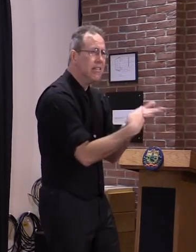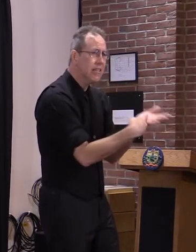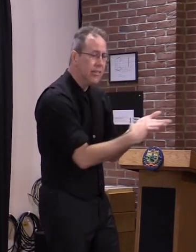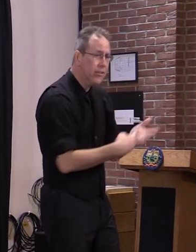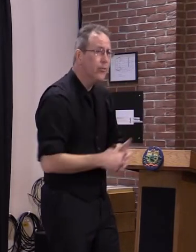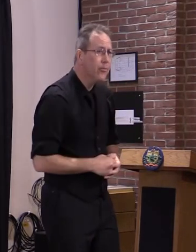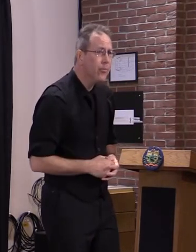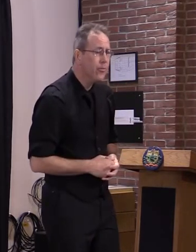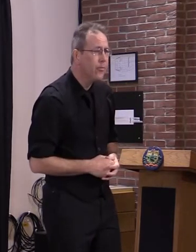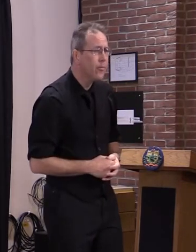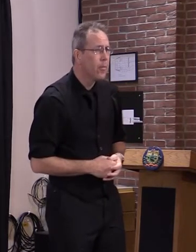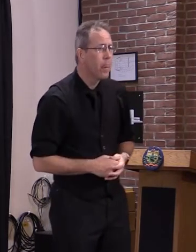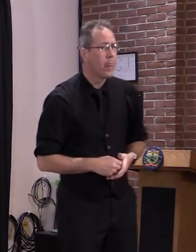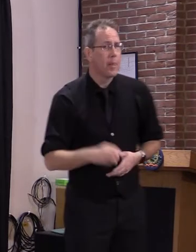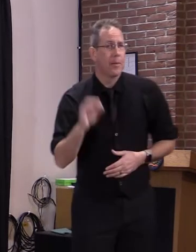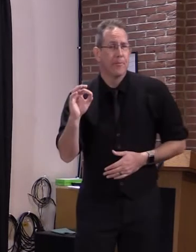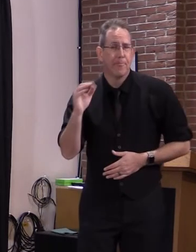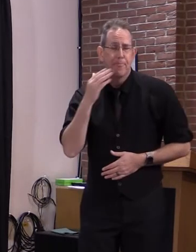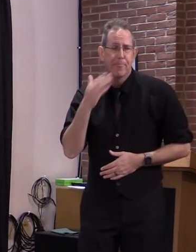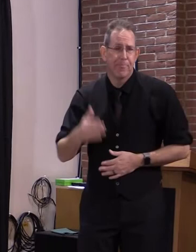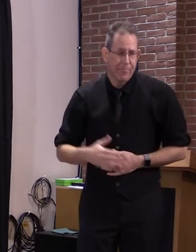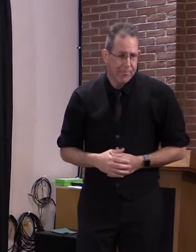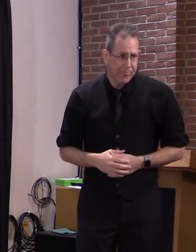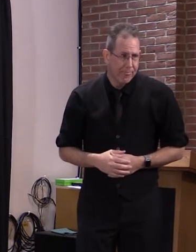Great, thank you very much.